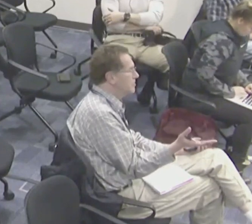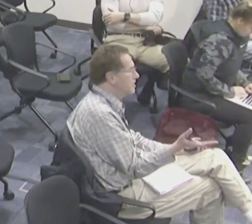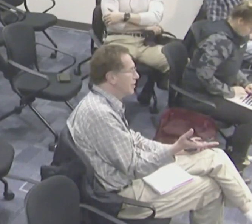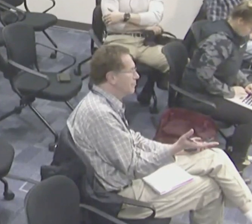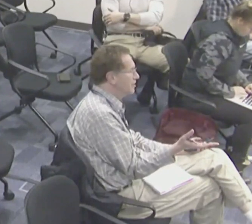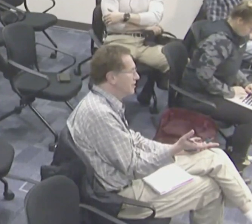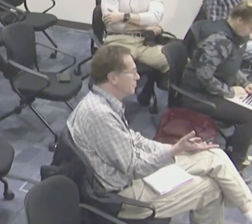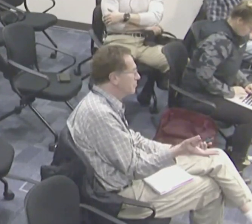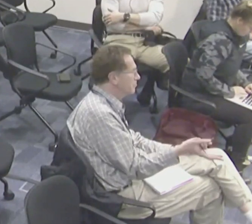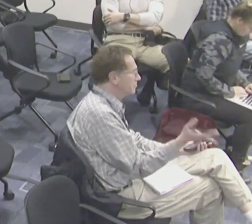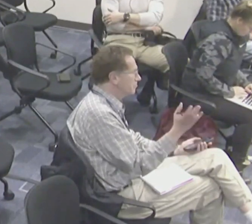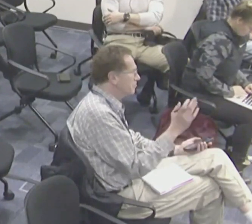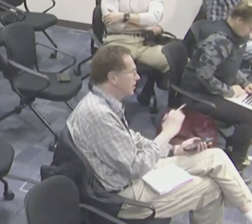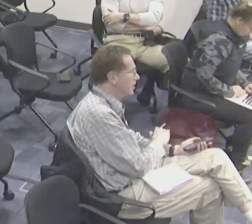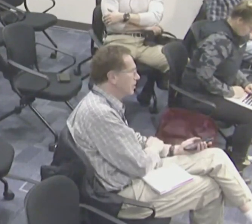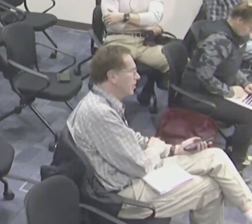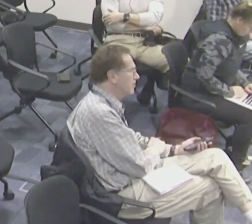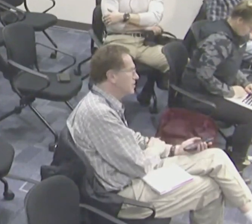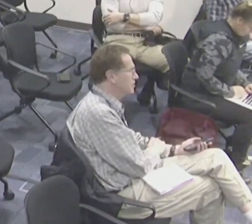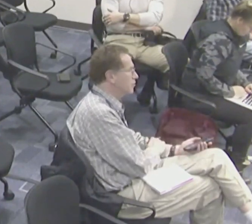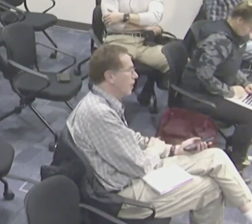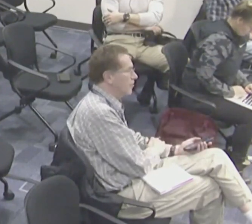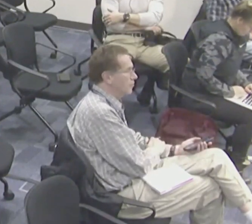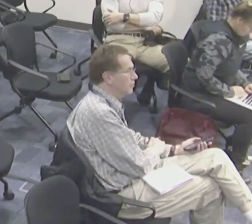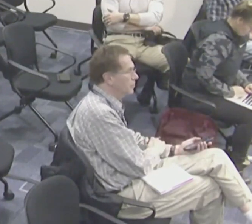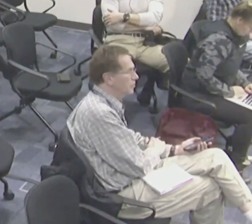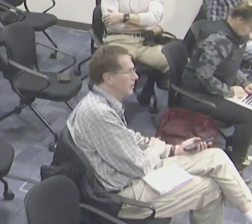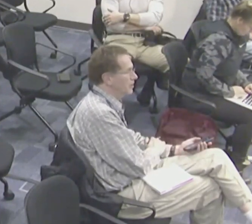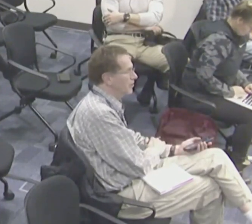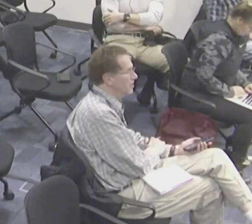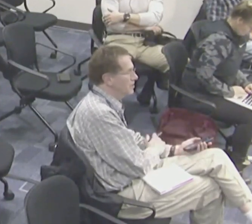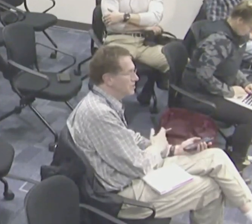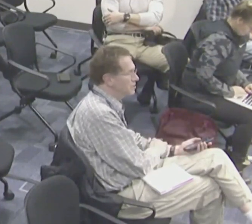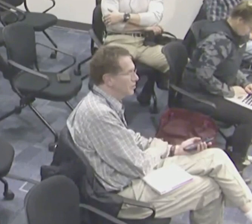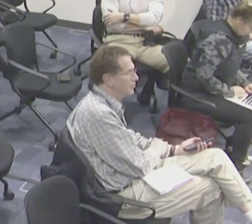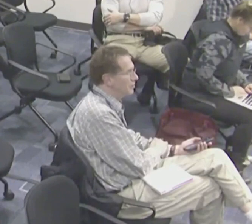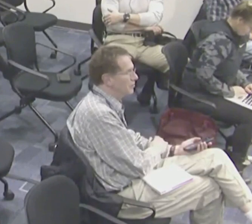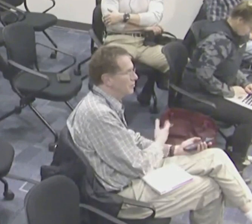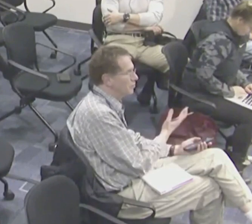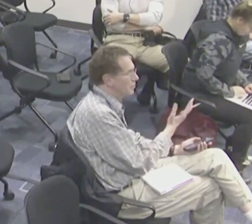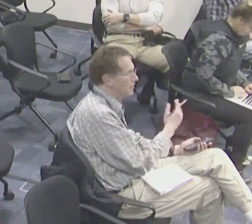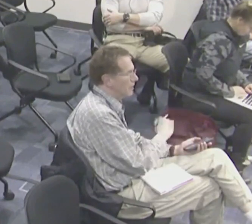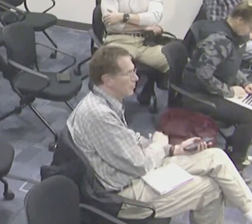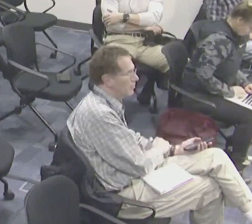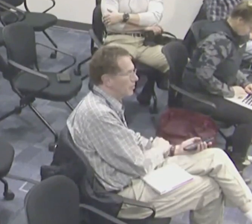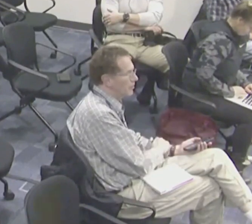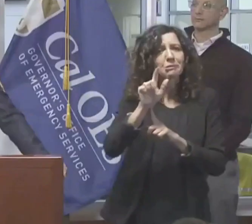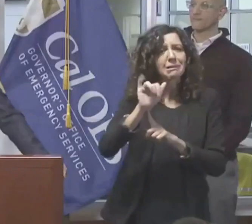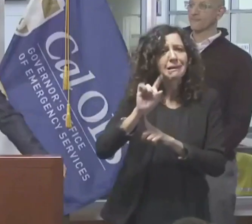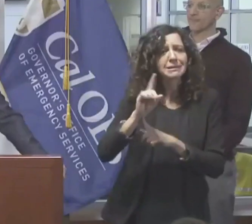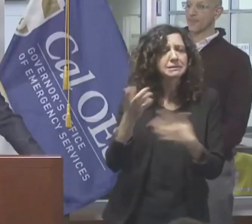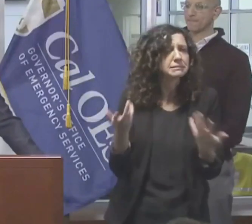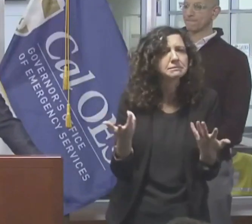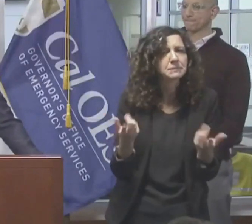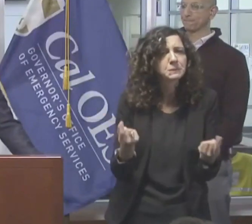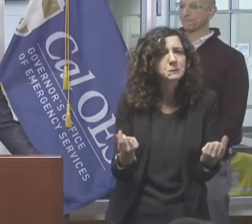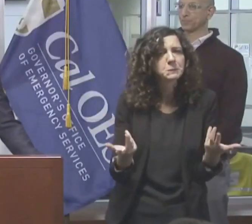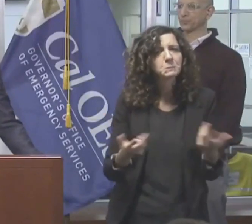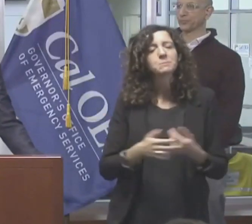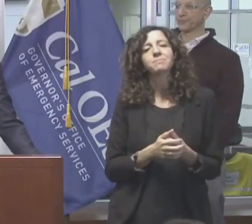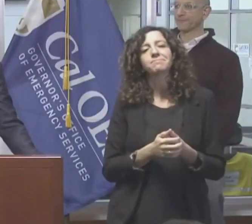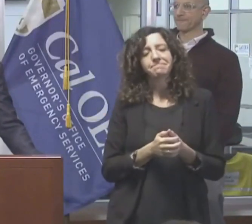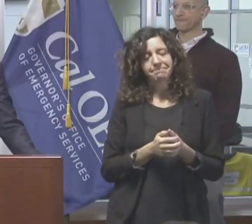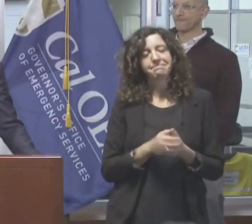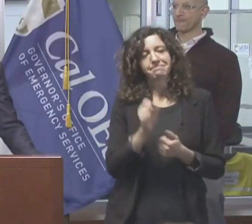about DMV, offices crowded with people getting their IDs and so forth. Yeah, so we have very